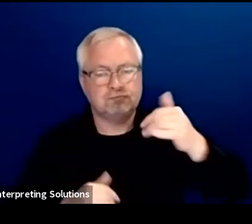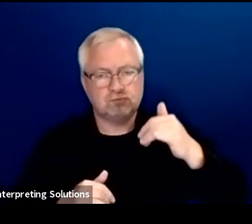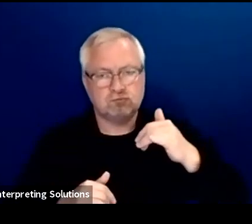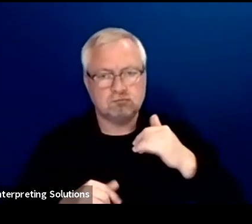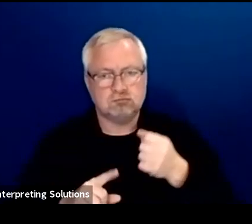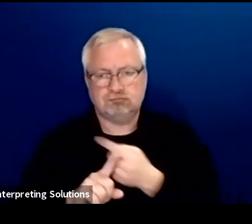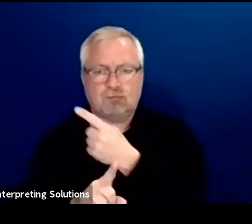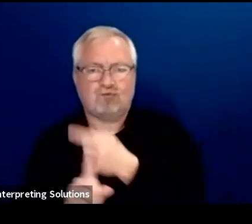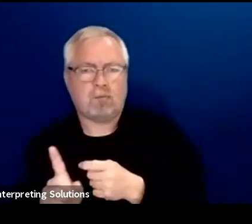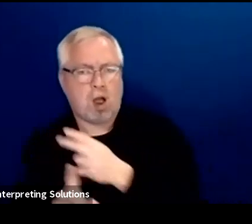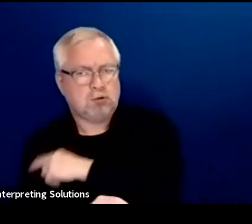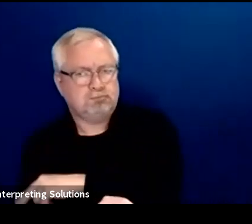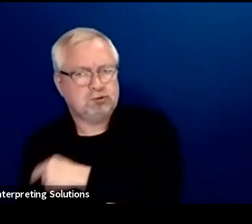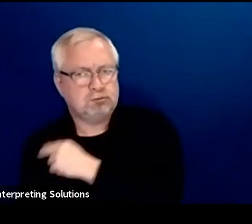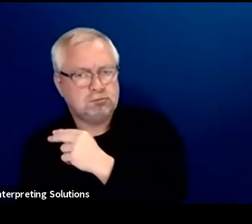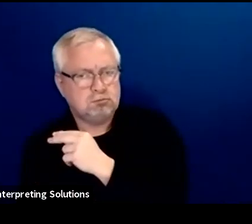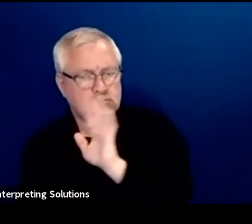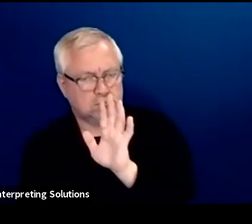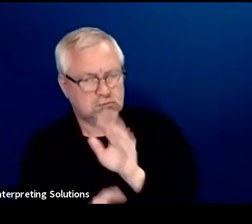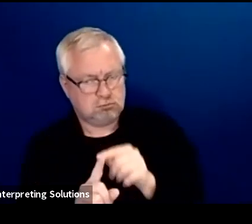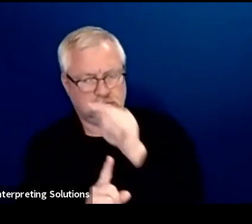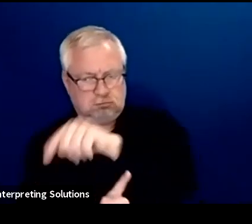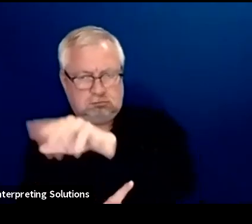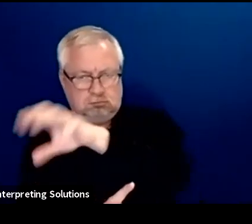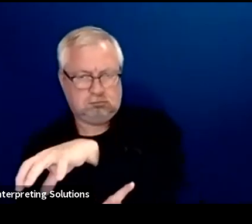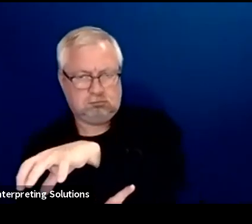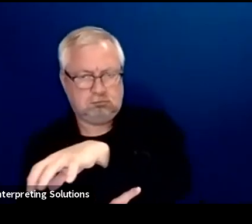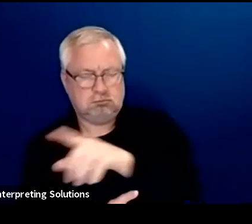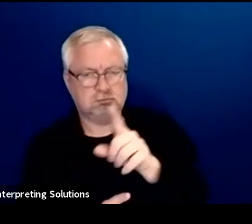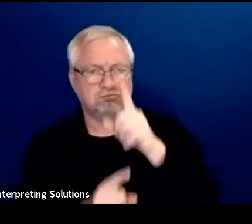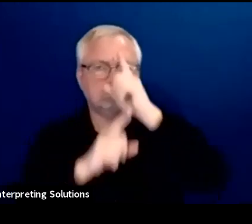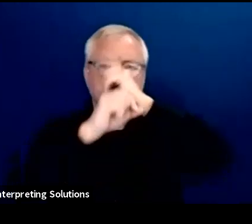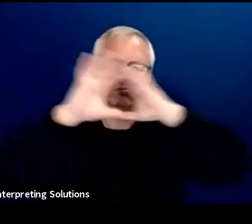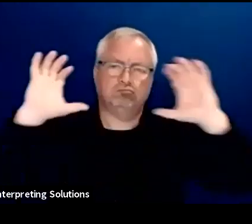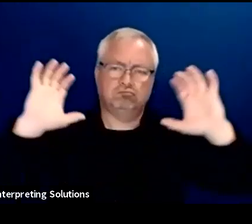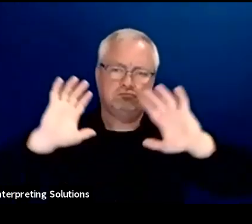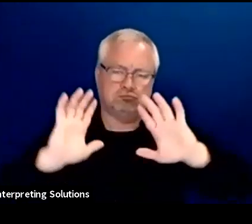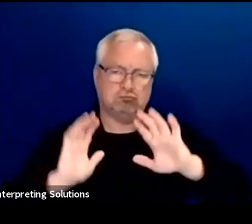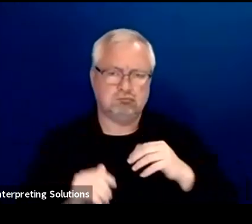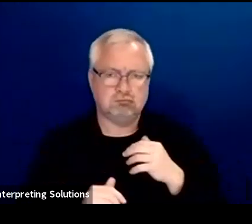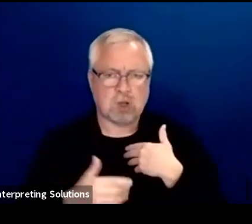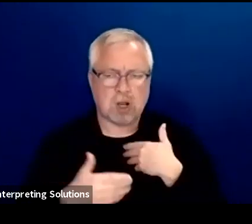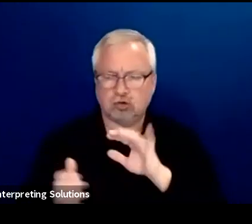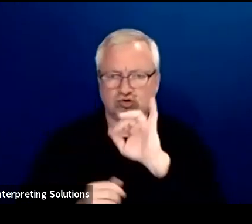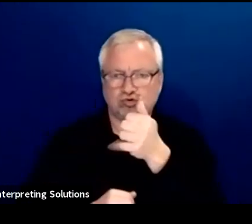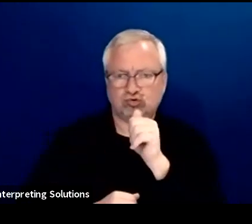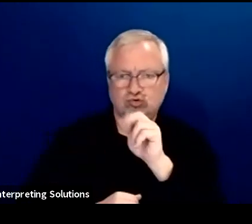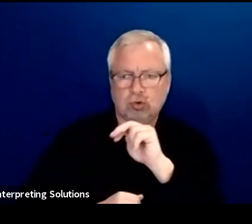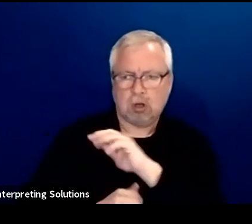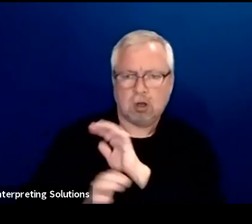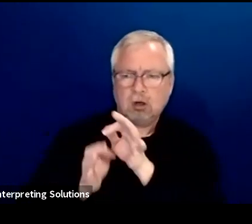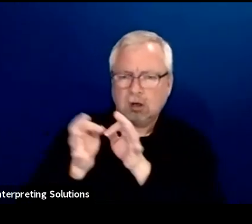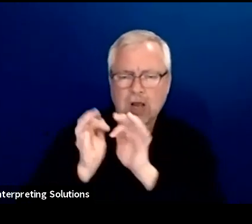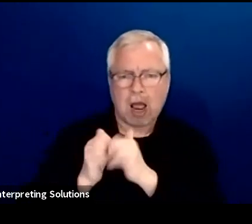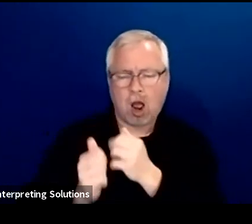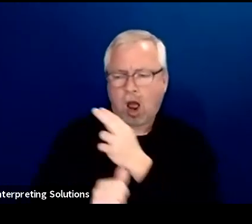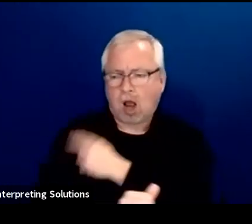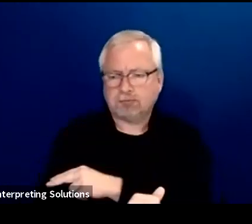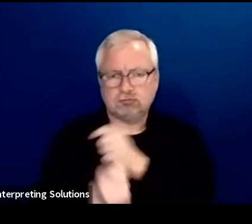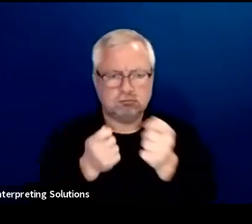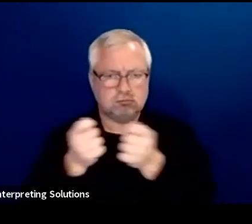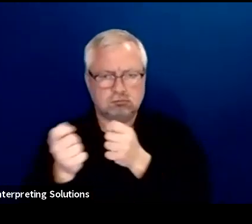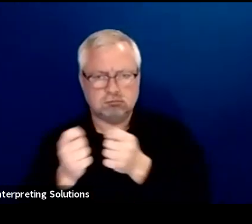a visualization. I'll let Commissioner Malcolm talk about what our hospitals are doing to surge their internal capacity. That team that I've talked about